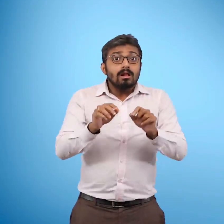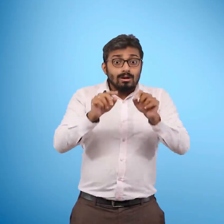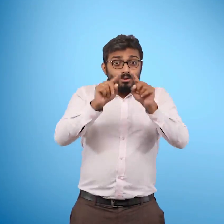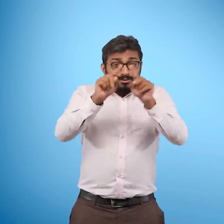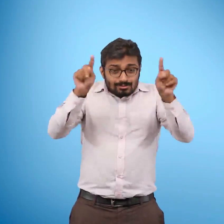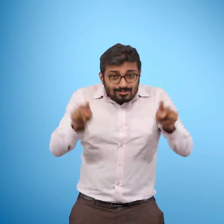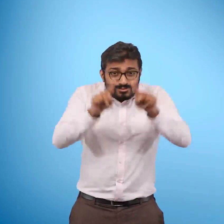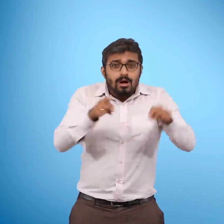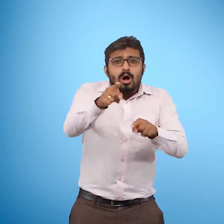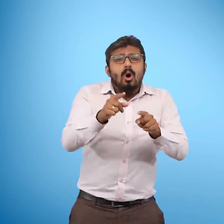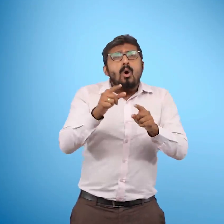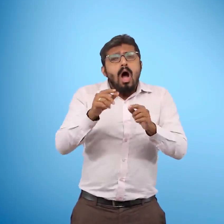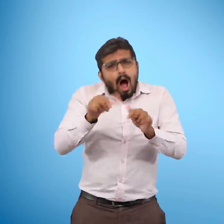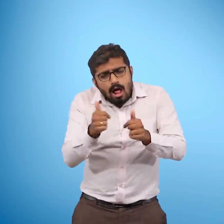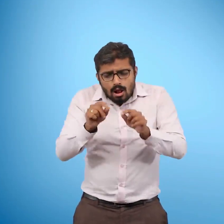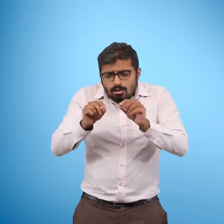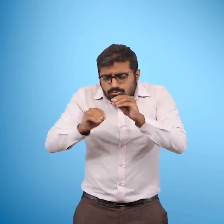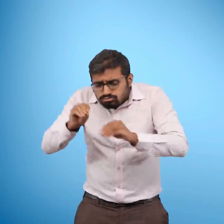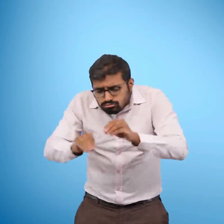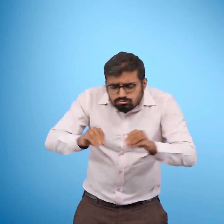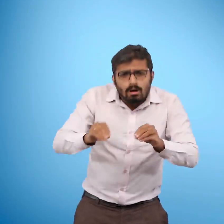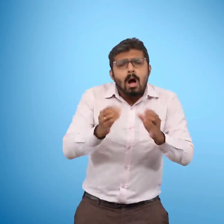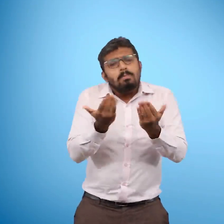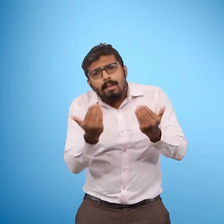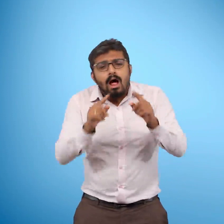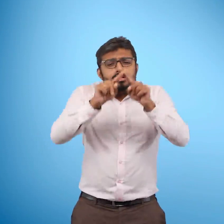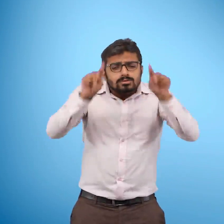How many different rectangles can you make?